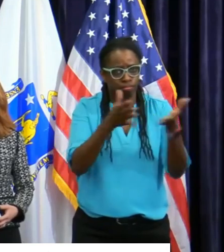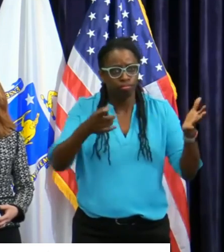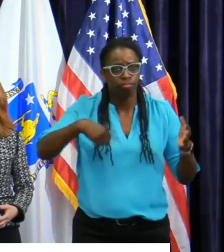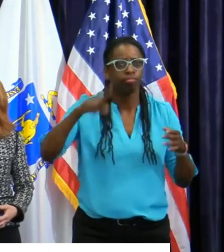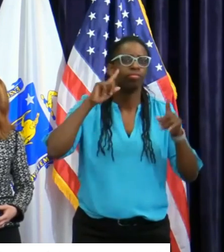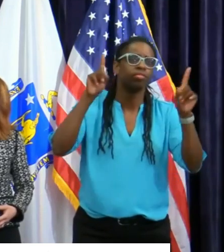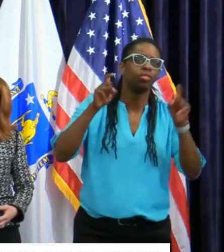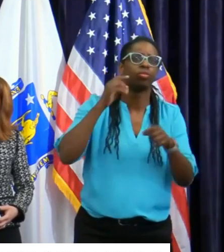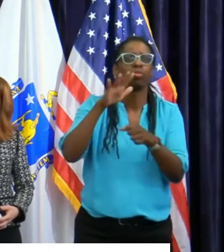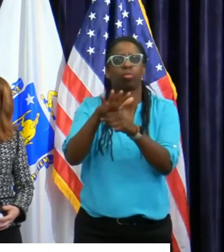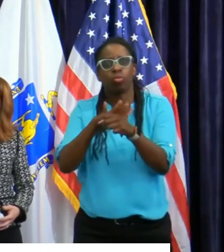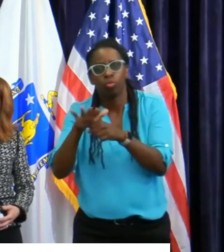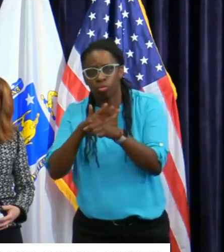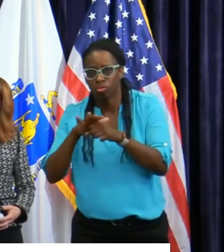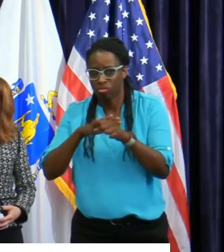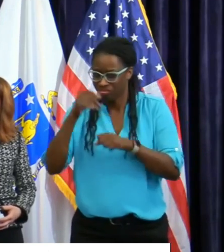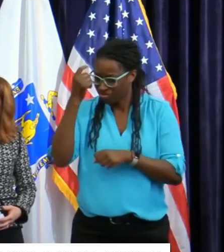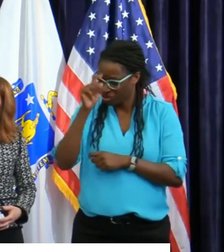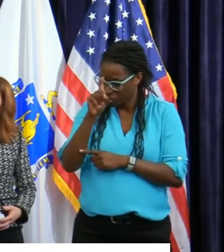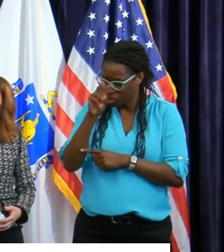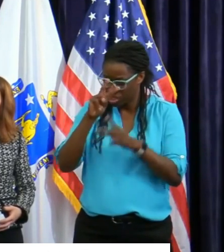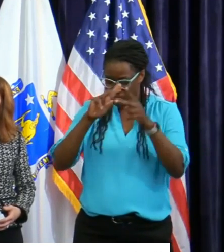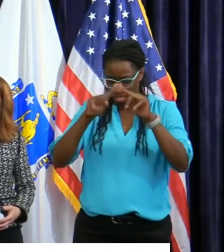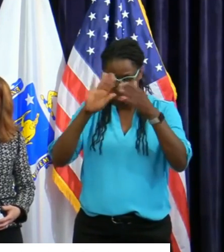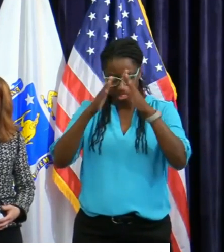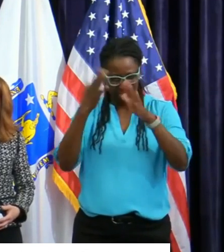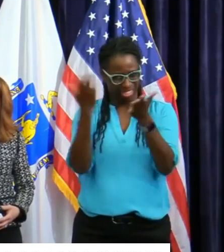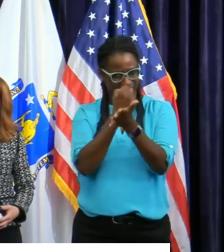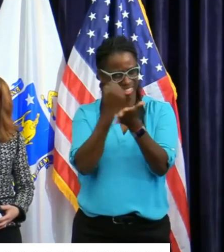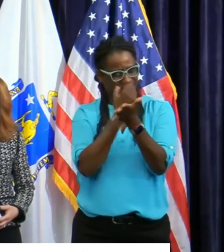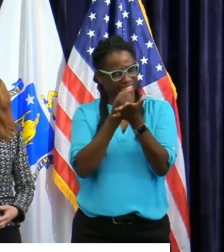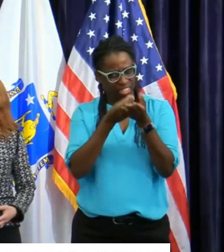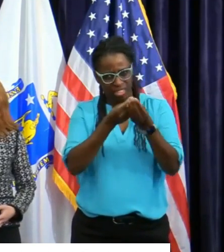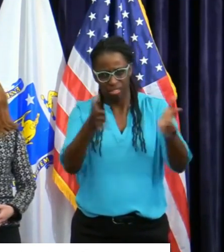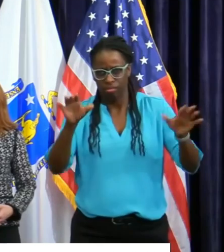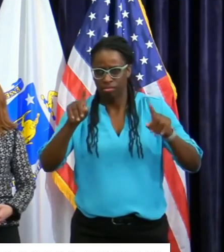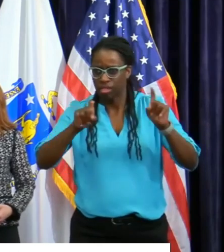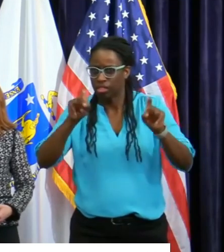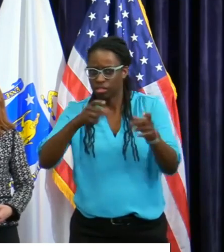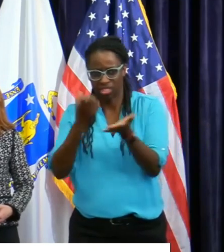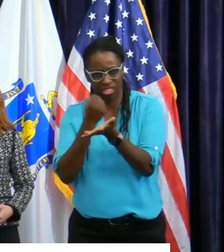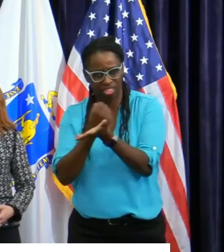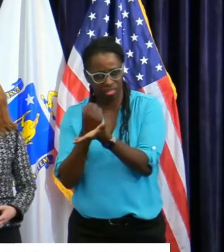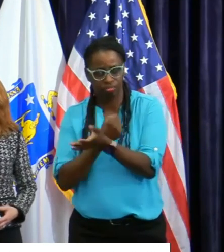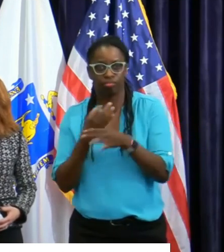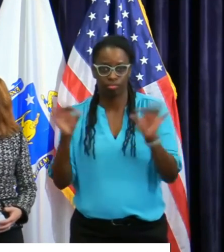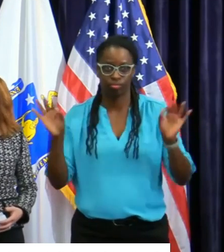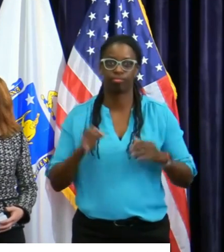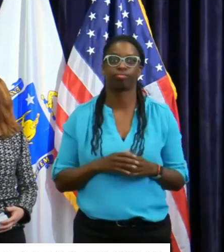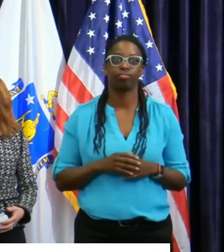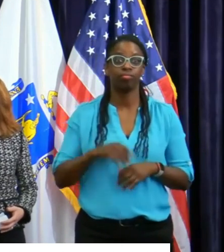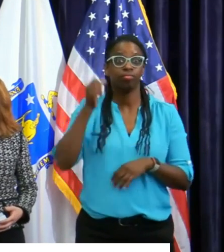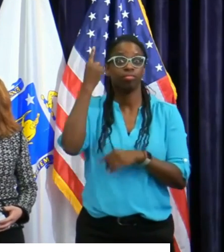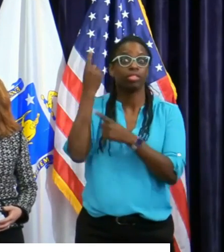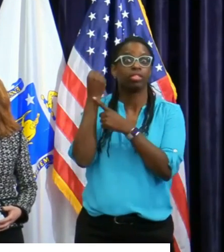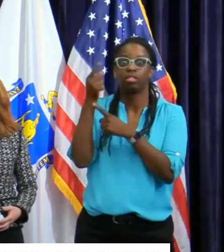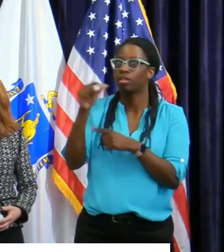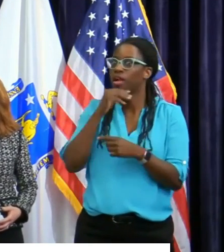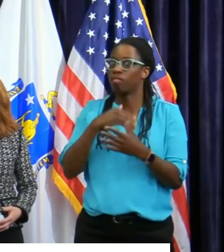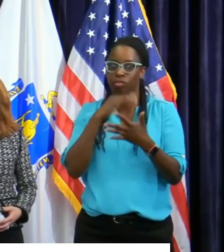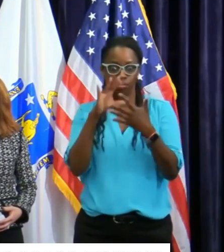the 102 hardest hit communities, there will be options available for those local folks as